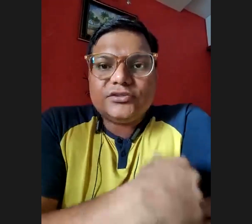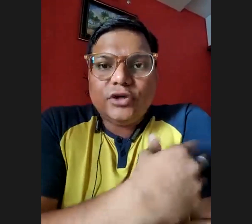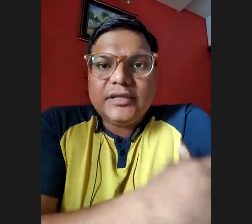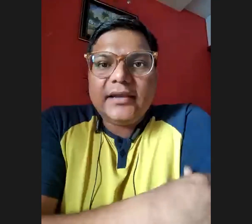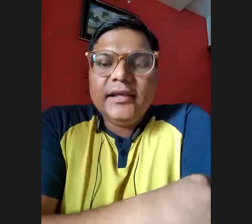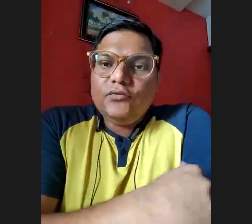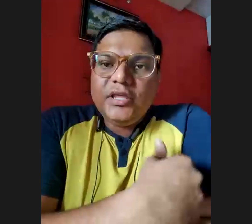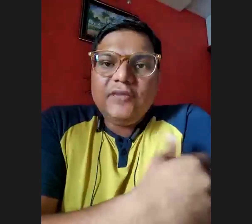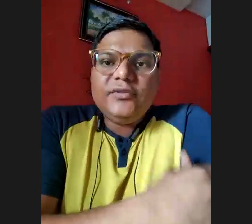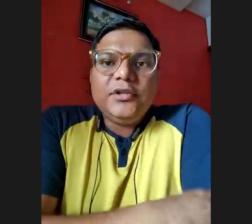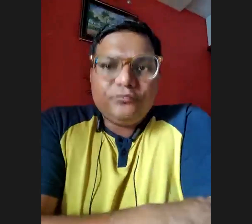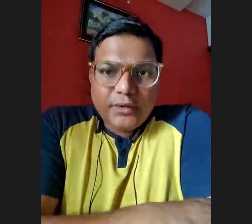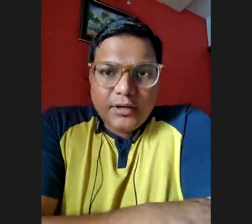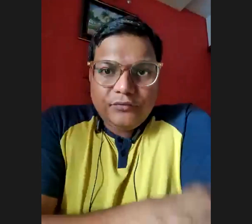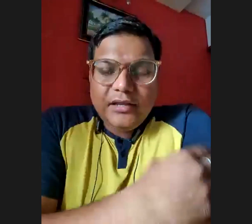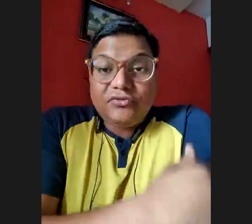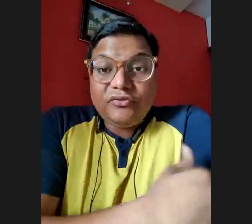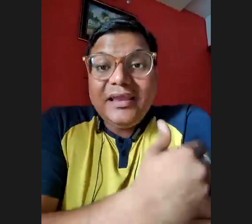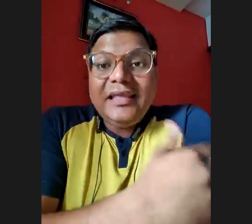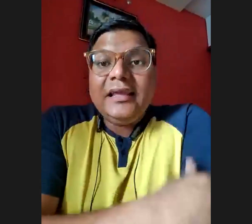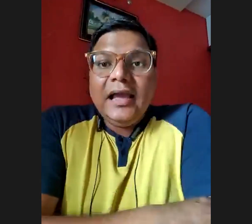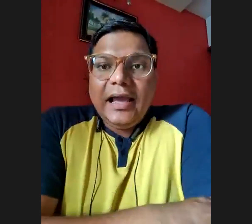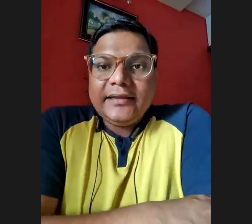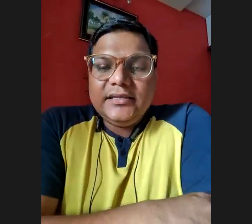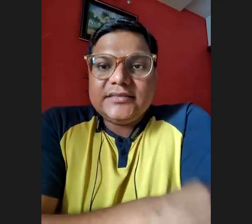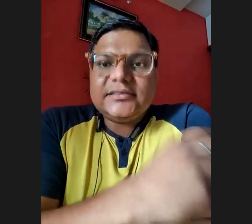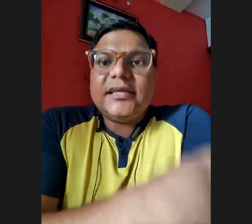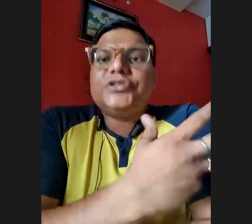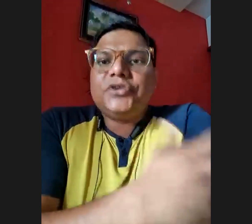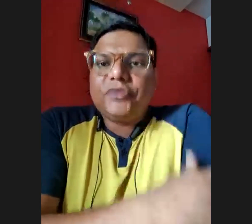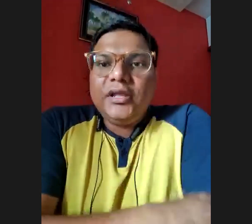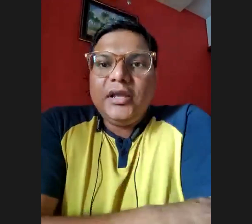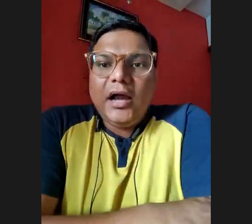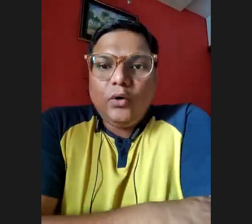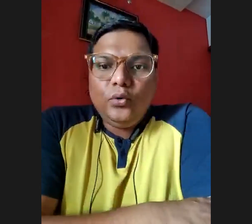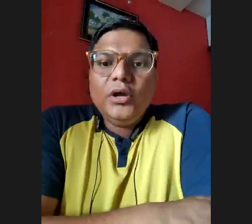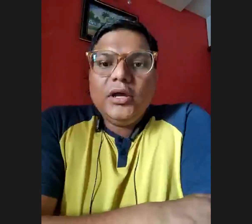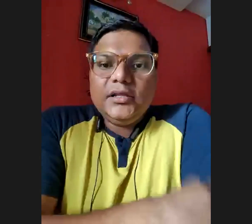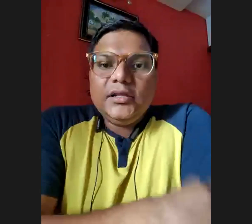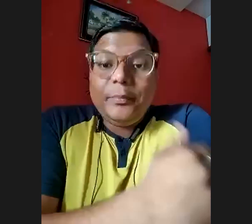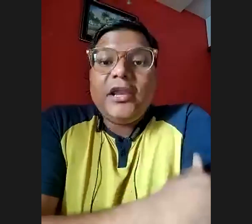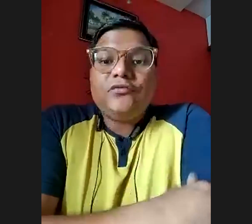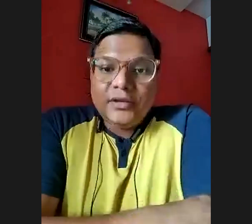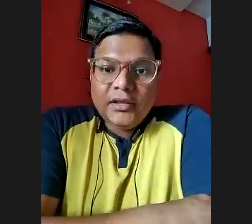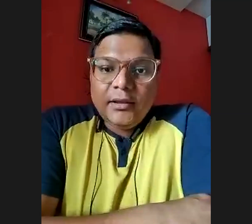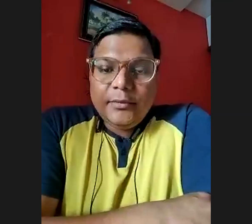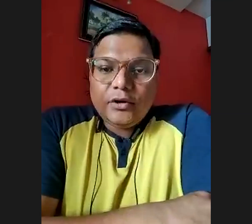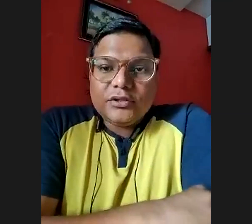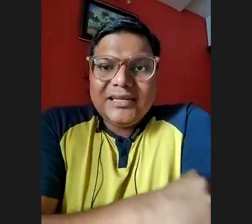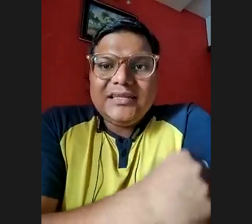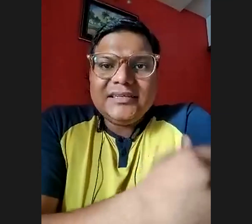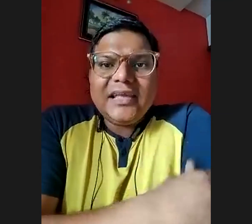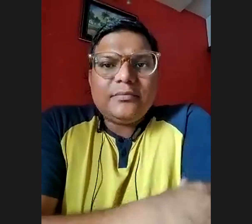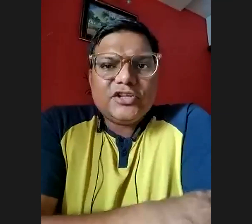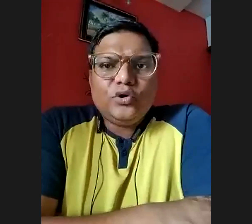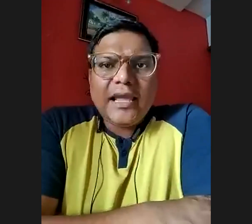and based on that we gave them the feed training and the sensitization training how this is going to benefit,